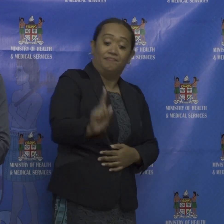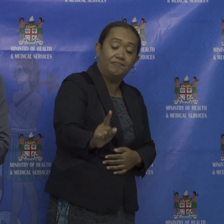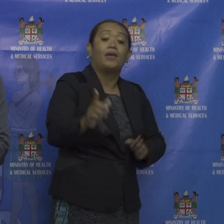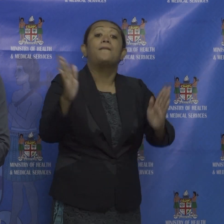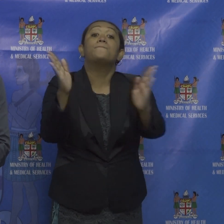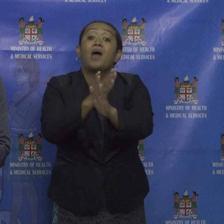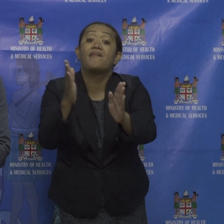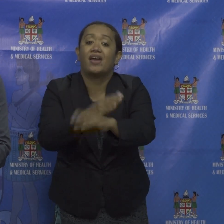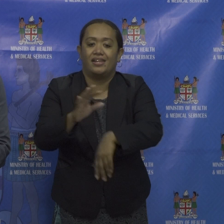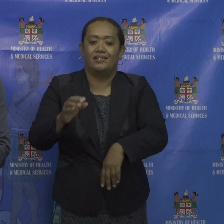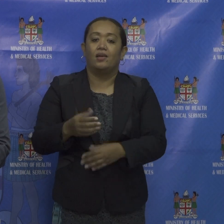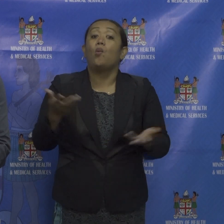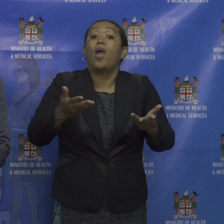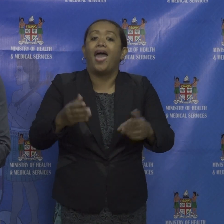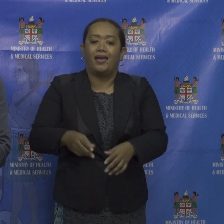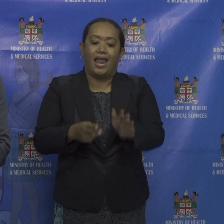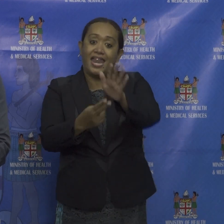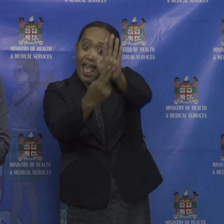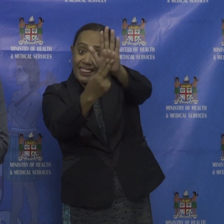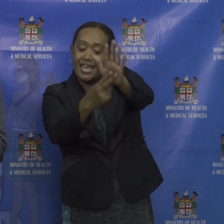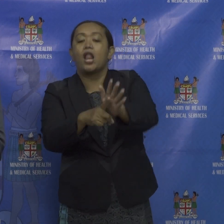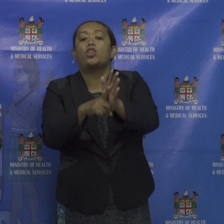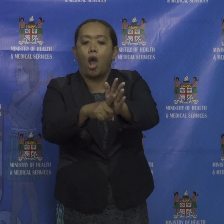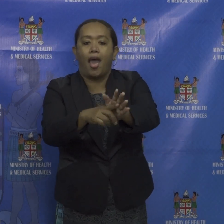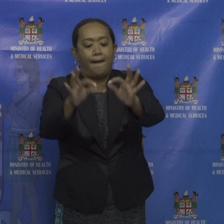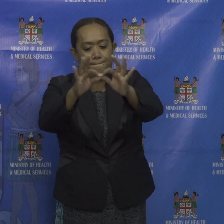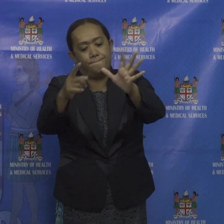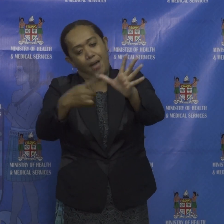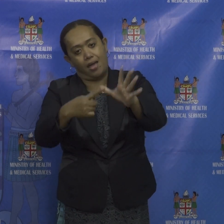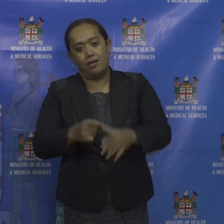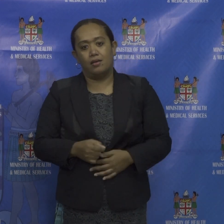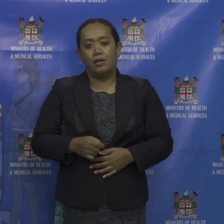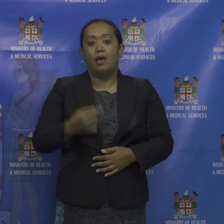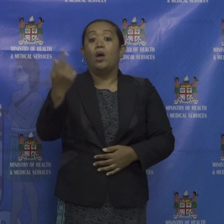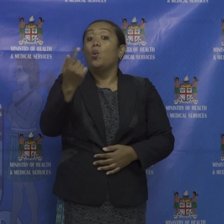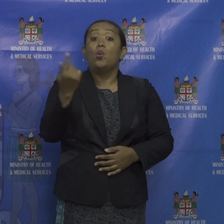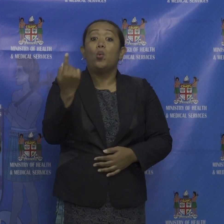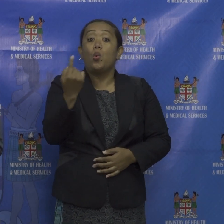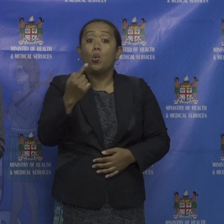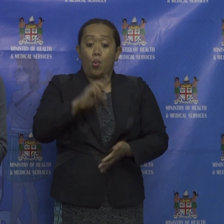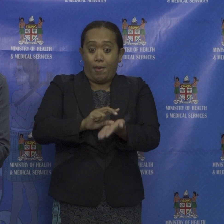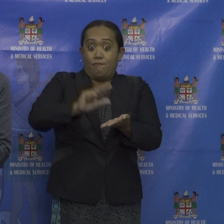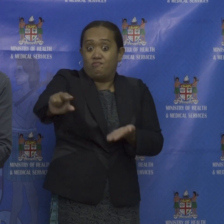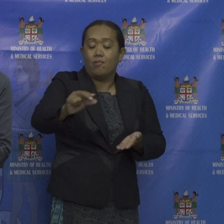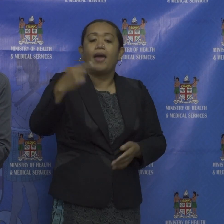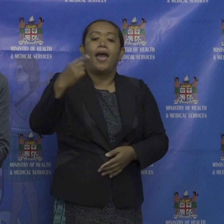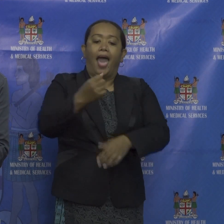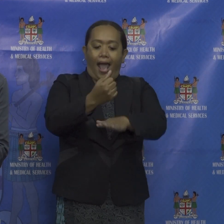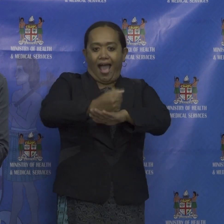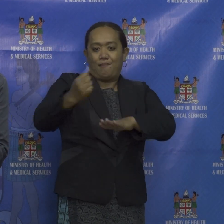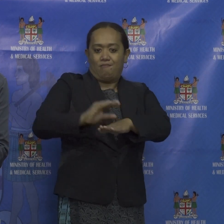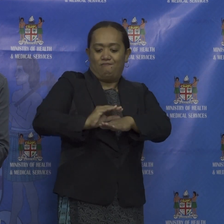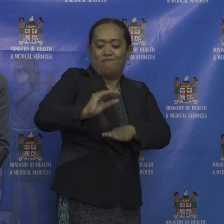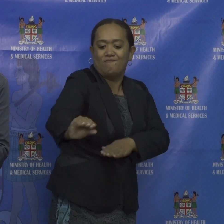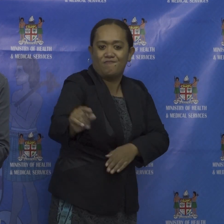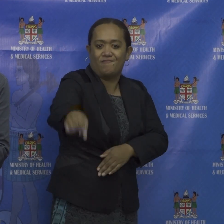at private clinics in Nandi, Lautoka and Ba. Government will directly pay the private practitioner for the treatment and the consultations provided for such